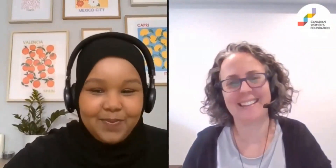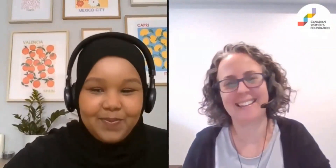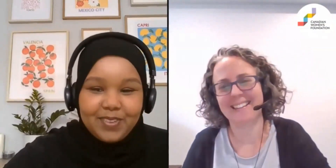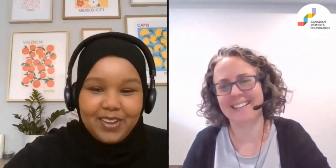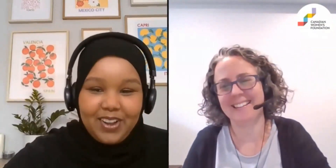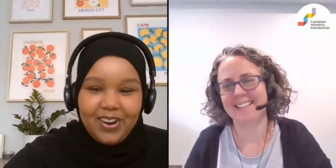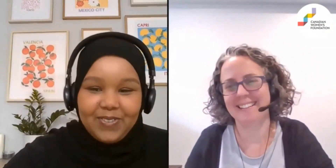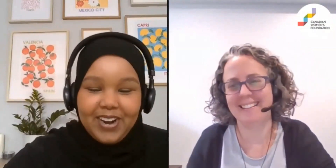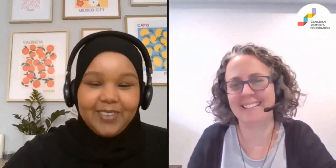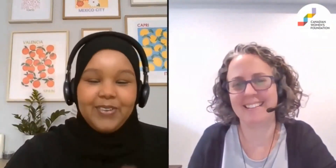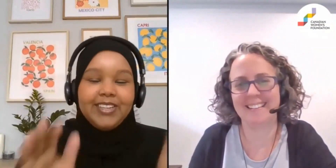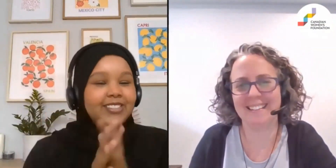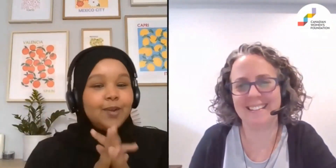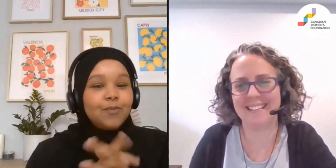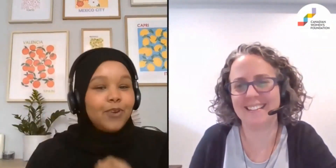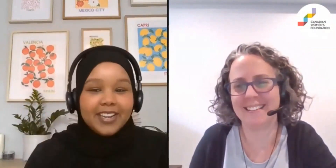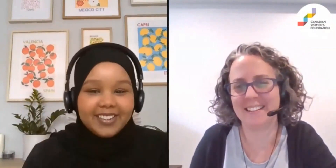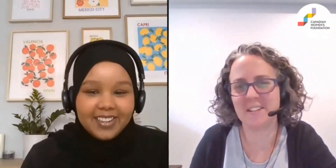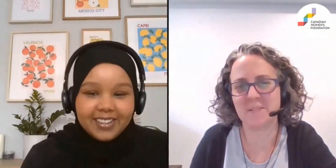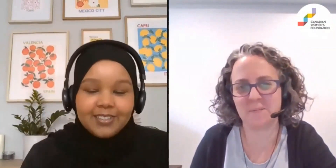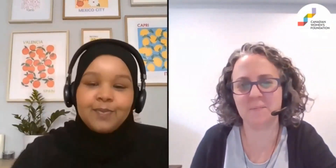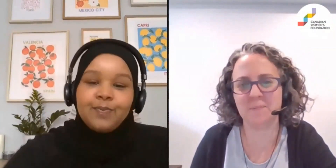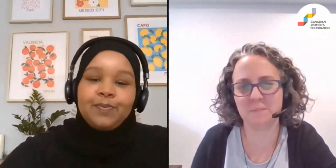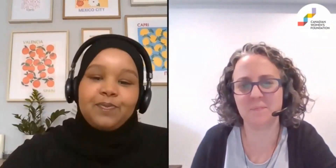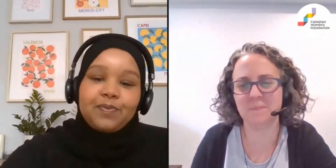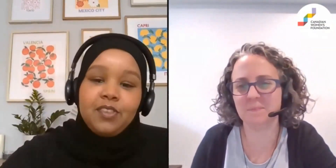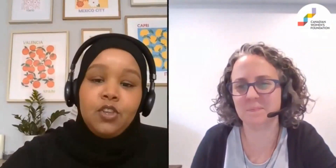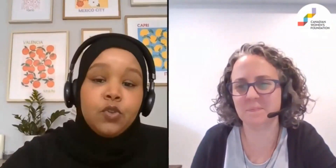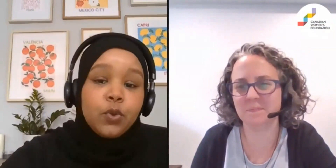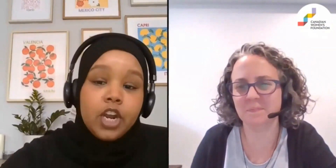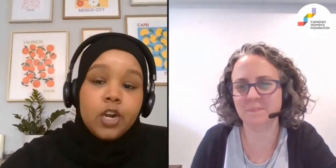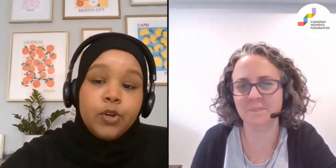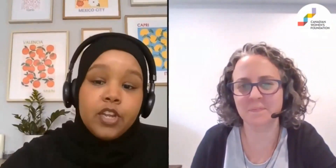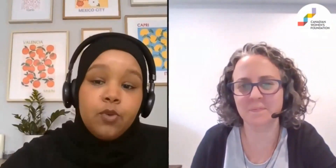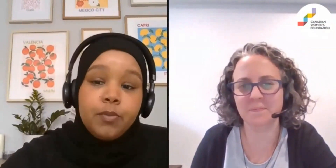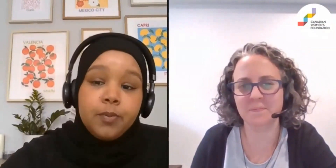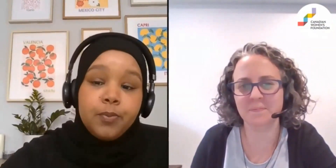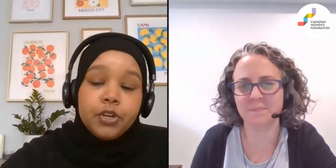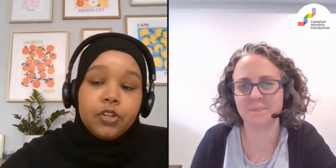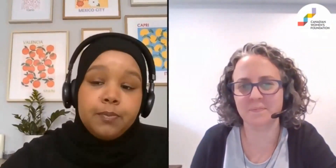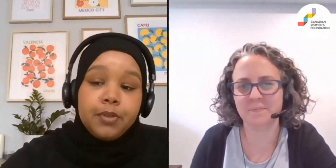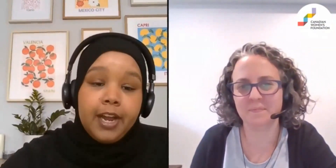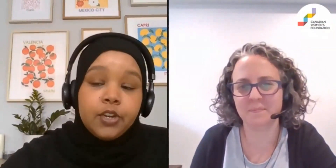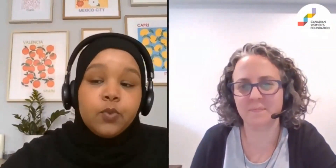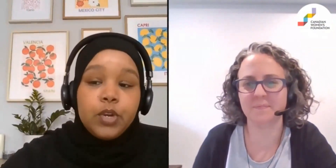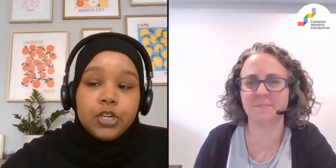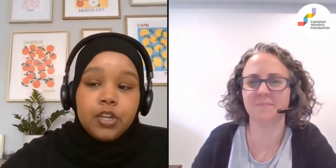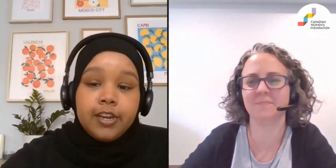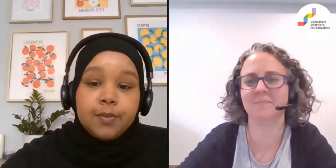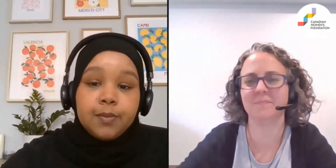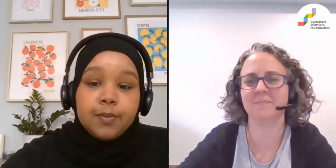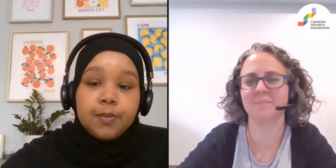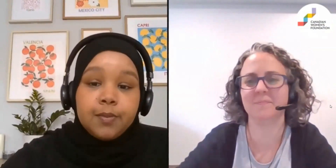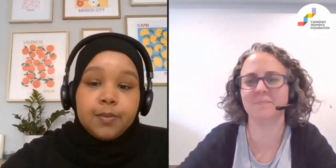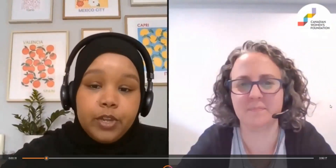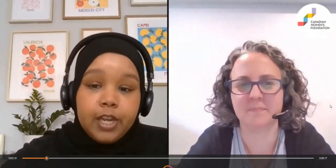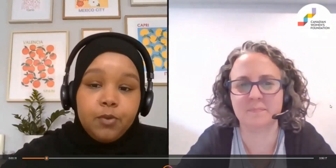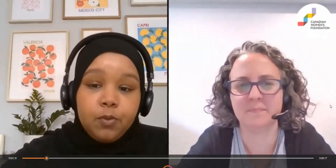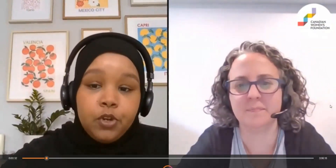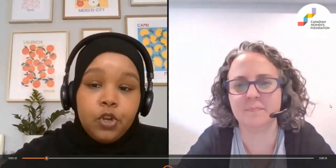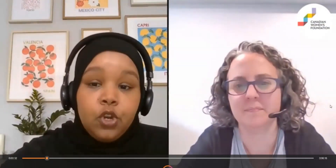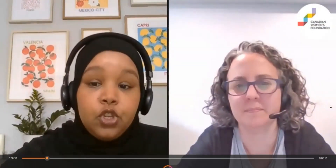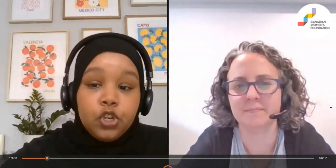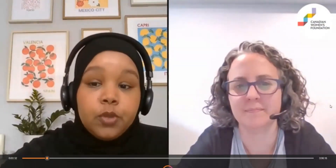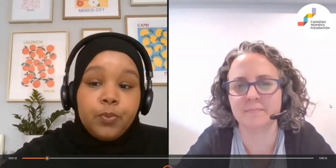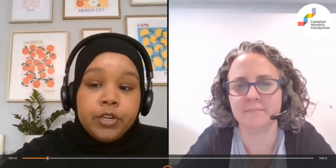thanks. All right, well, let's jump right into this. So Karen, we know that women, and particularly Black, racialized, migrant, and